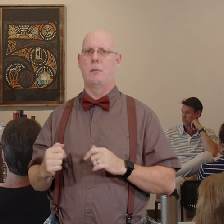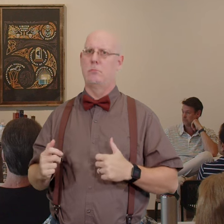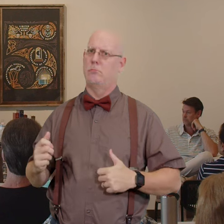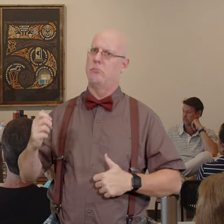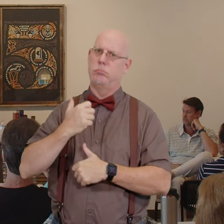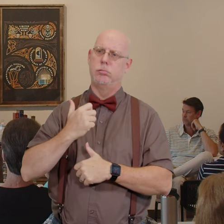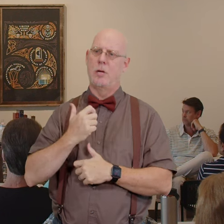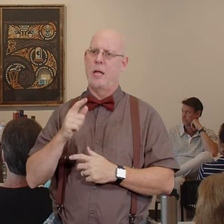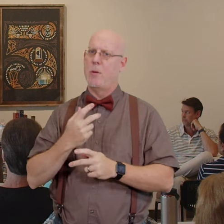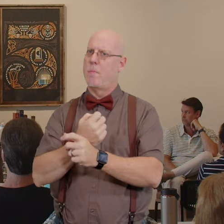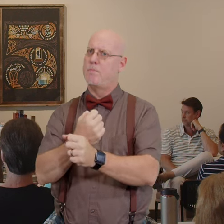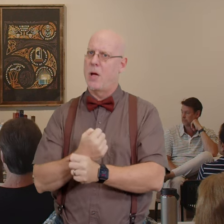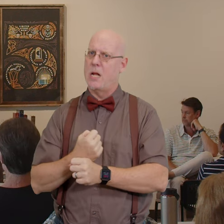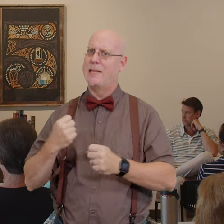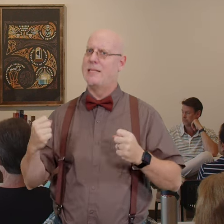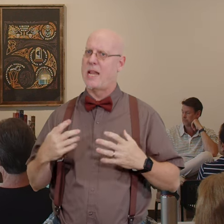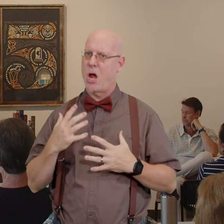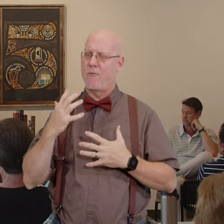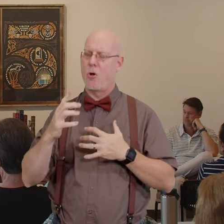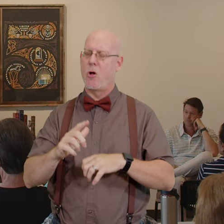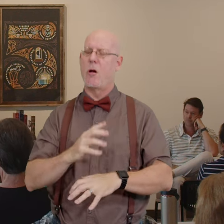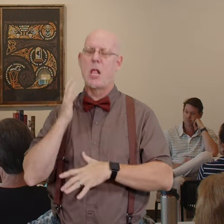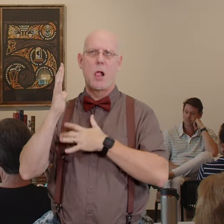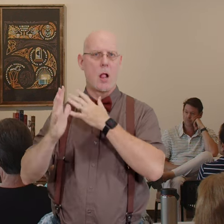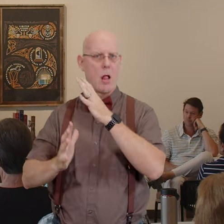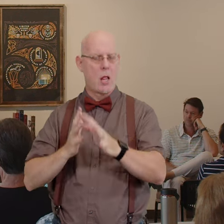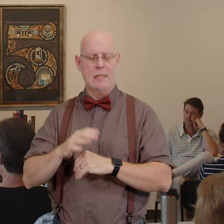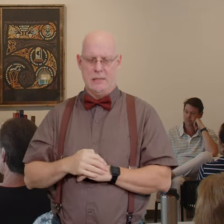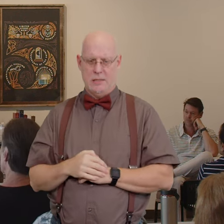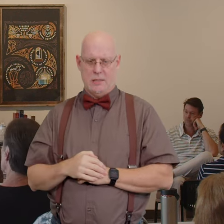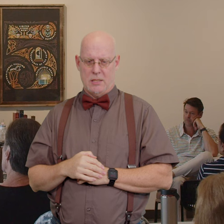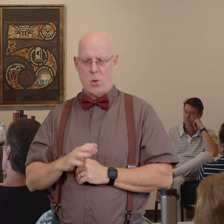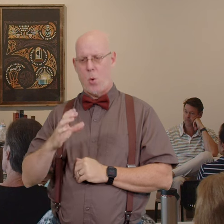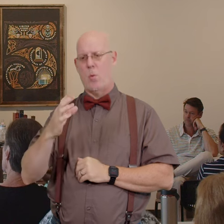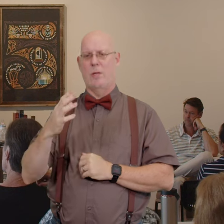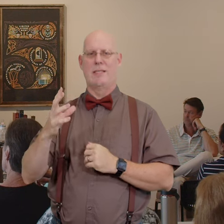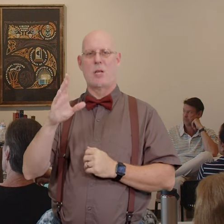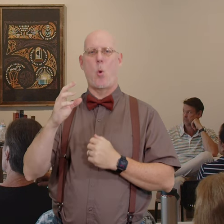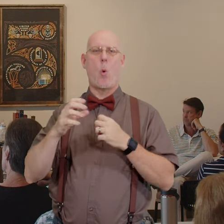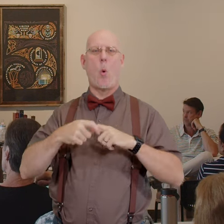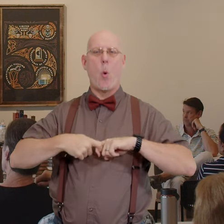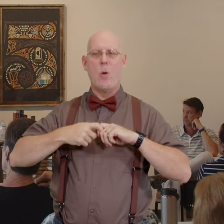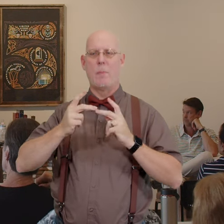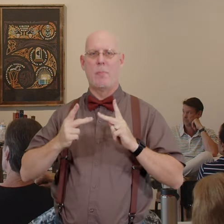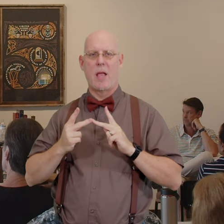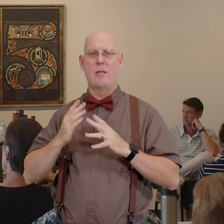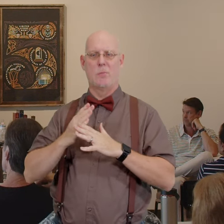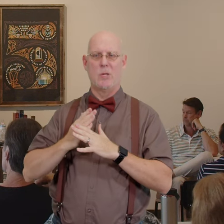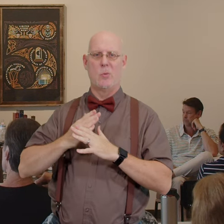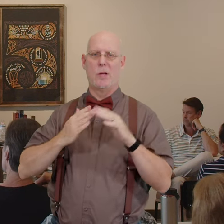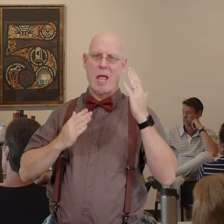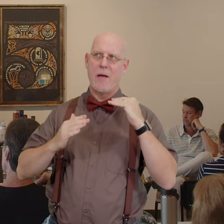reigned supreme and put people in bondage and in terror for centuries. There was this holding cell between heaven and earth, and you could kind of work your way